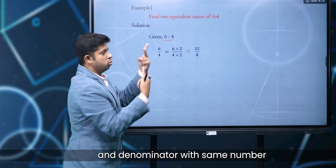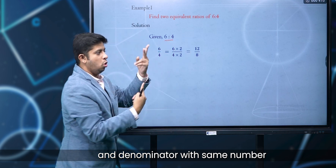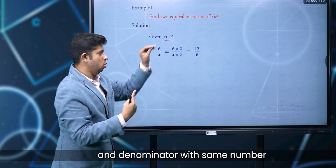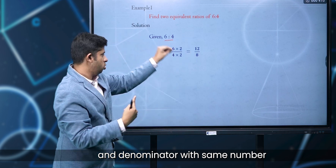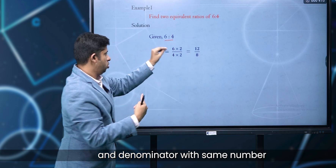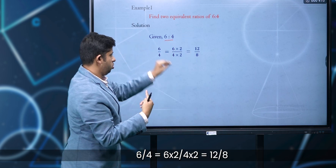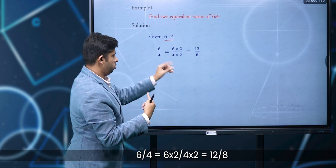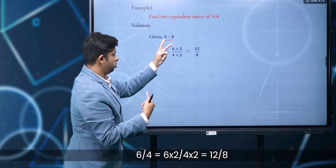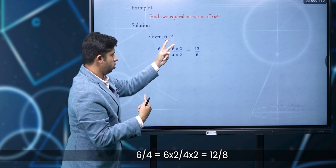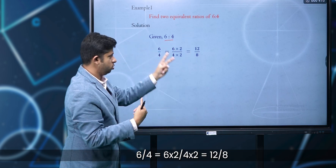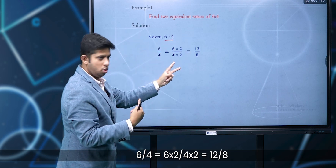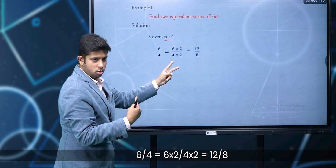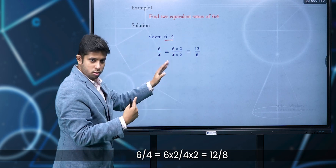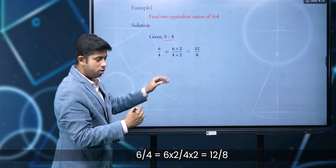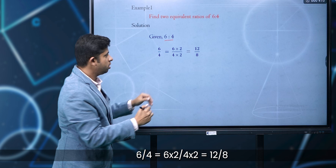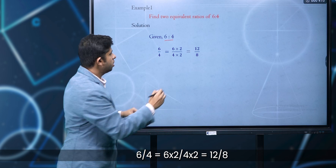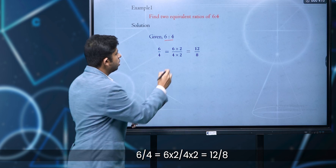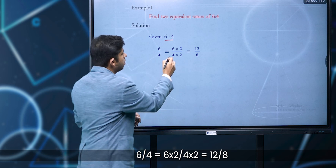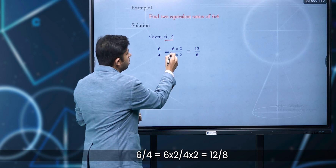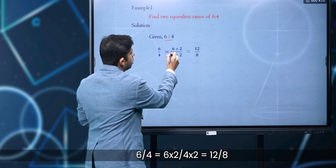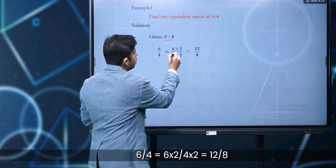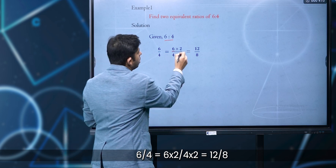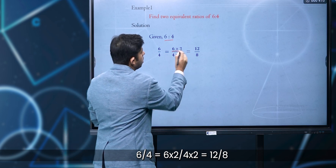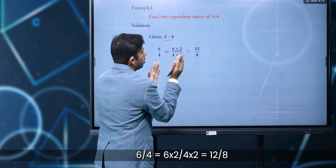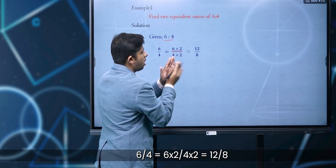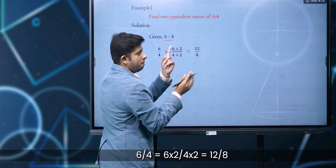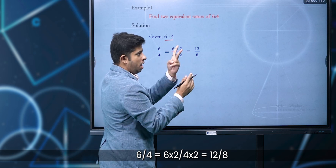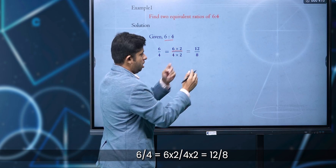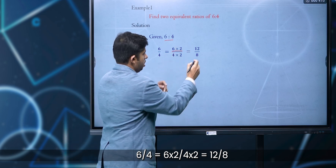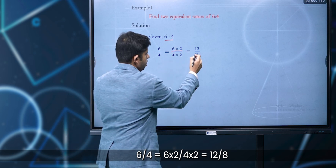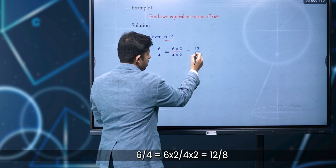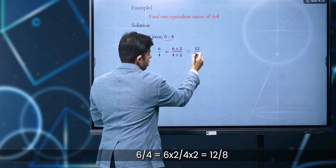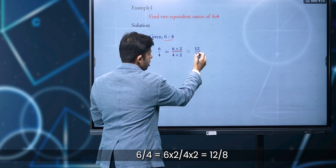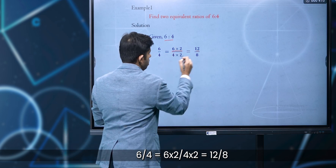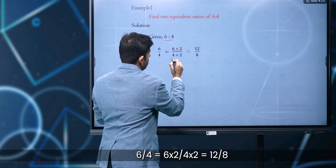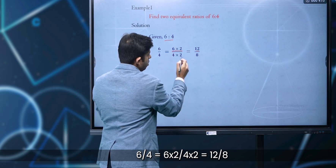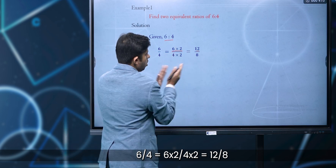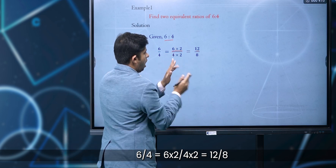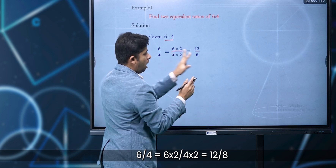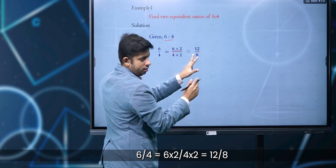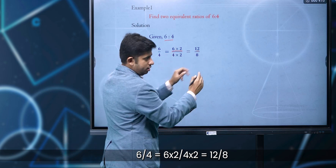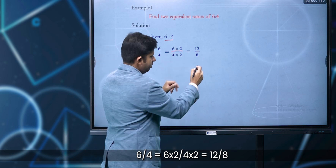6 by 4 is equal to 6 into 2 by 4 into 2, which is equal to 12 by 8.